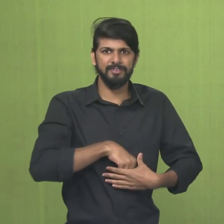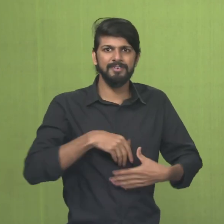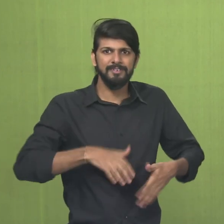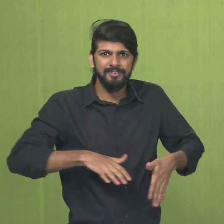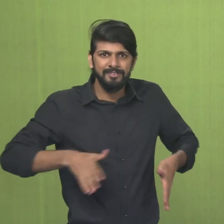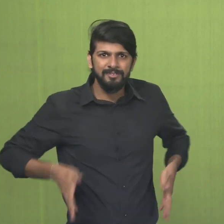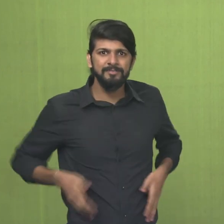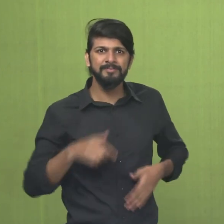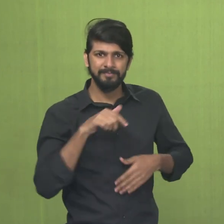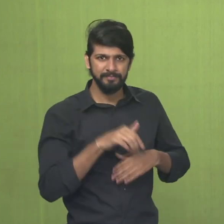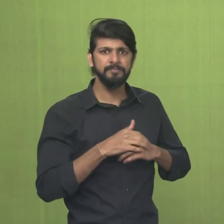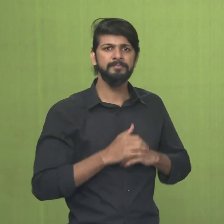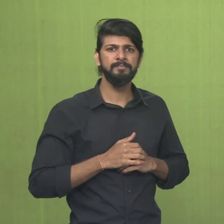yellow and brown dhotis.